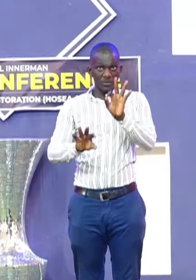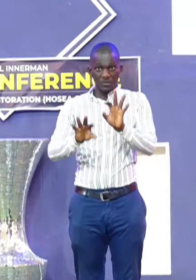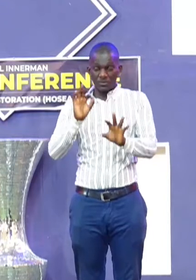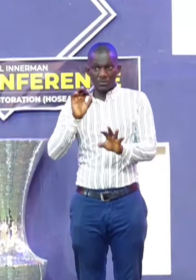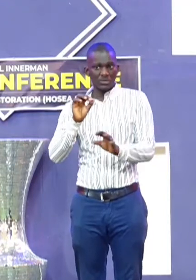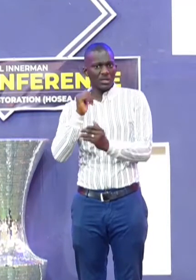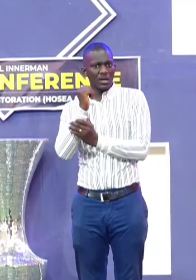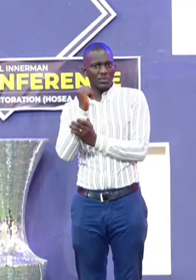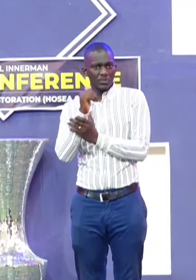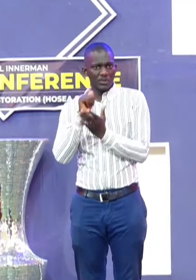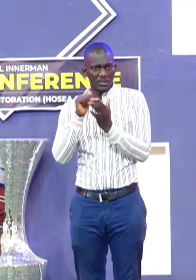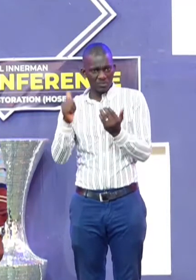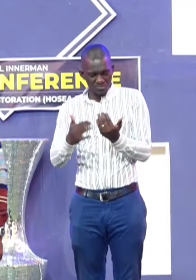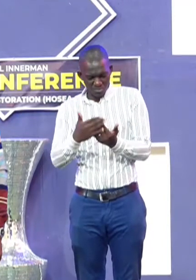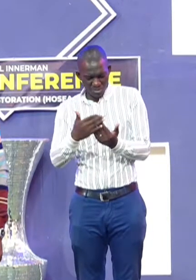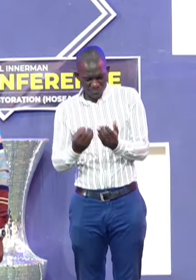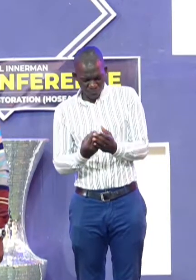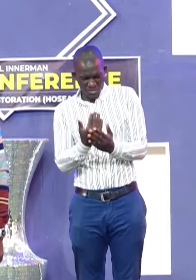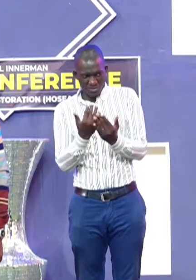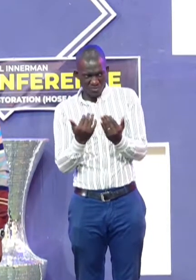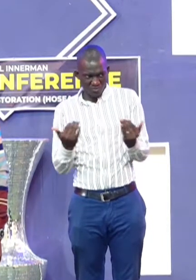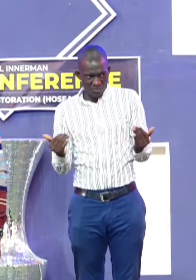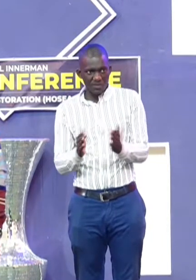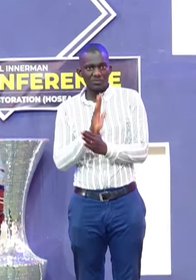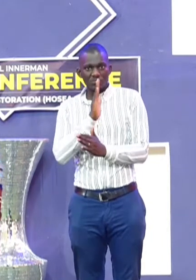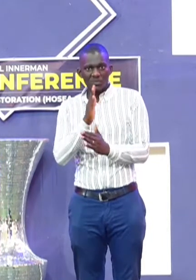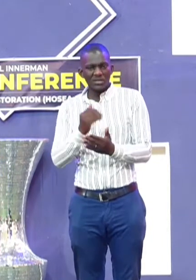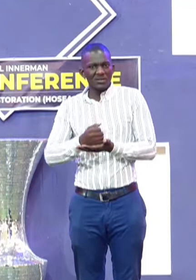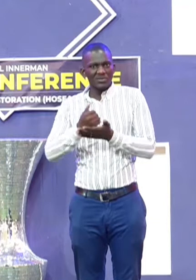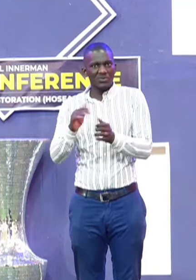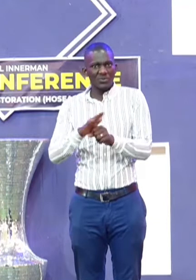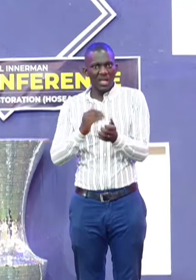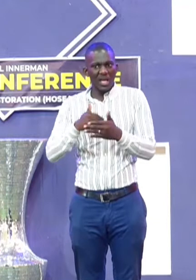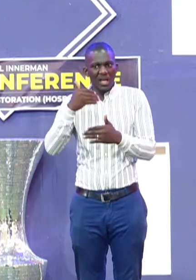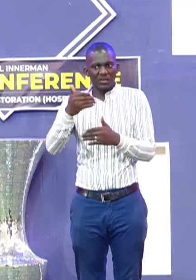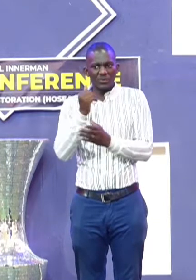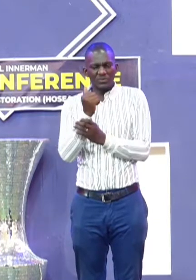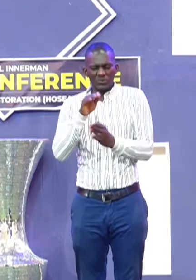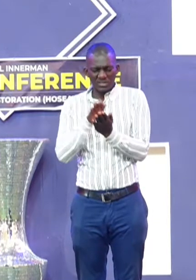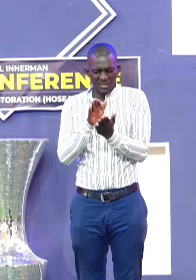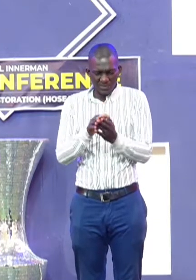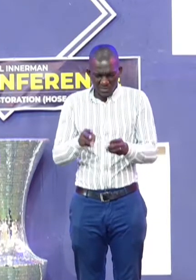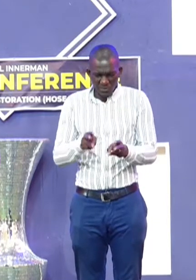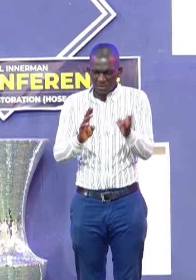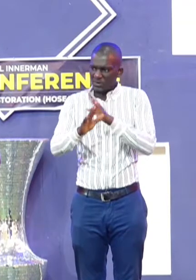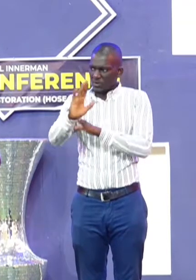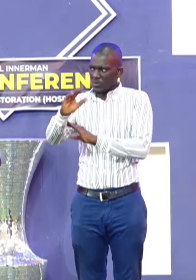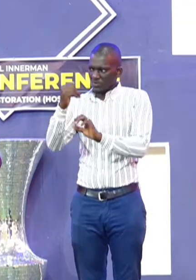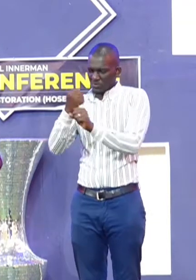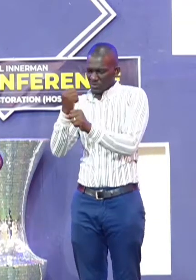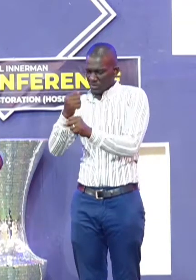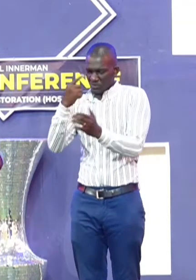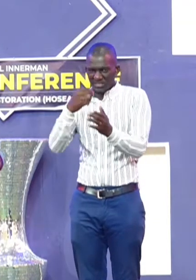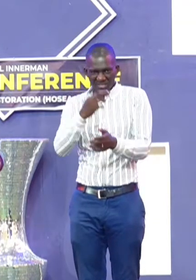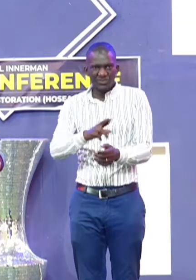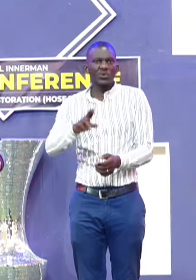will direct his children and his household after him to keep the way of the Lord by doing what is right and